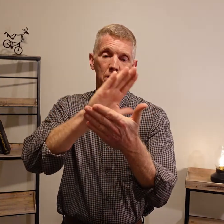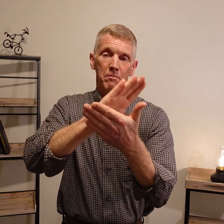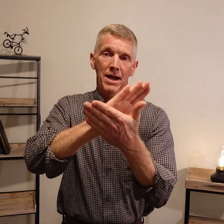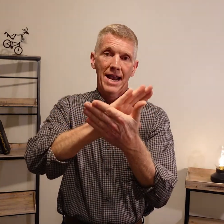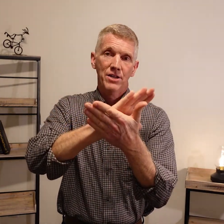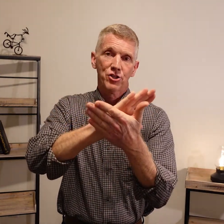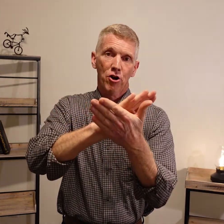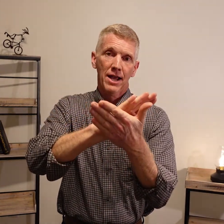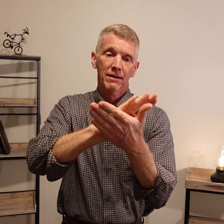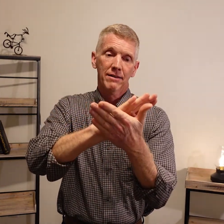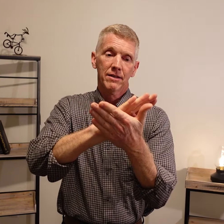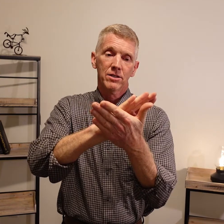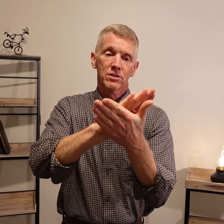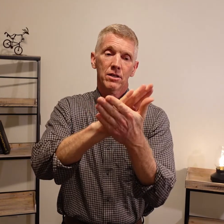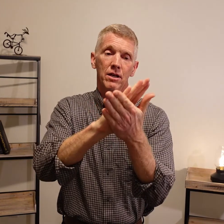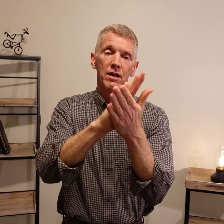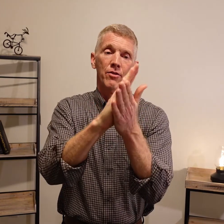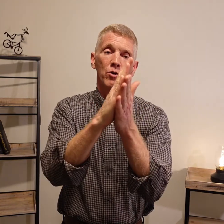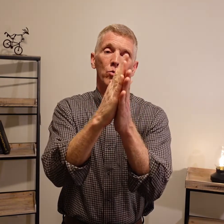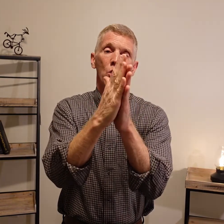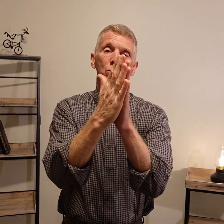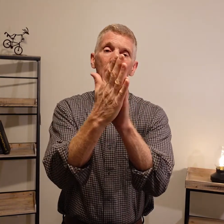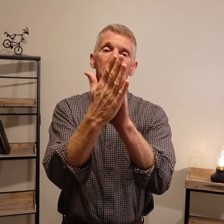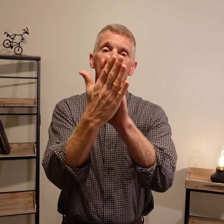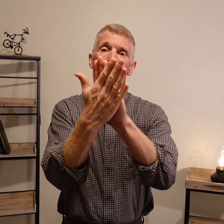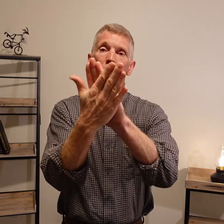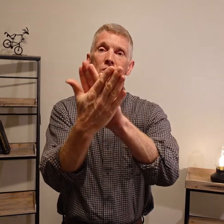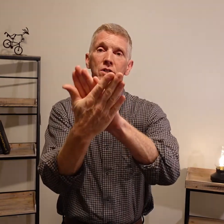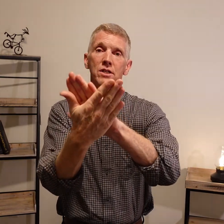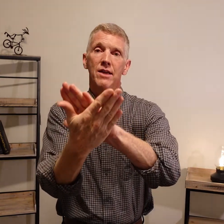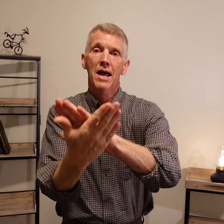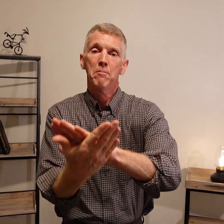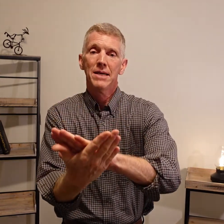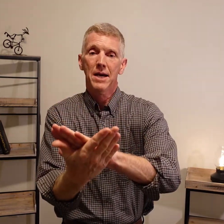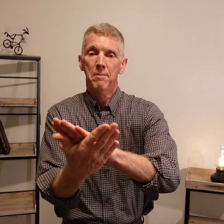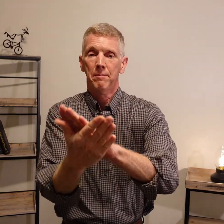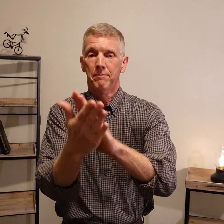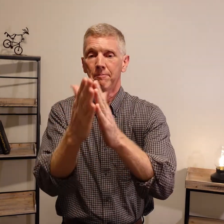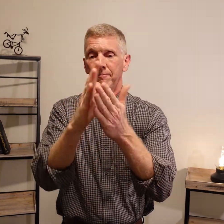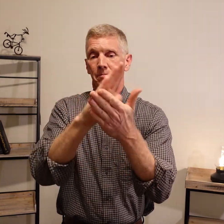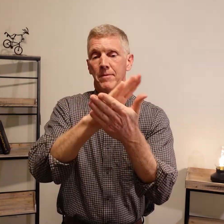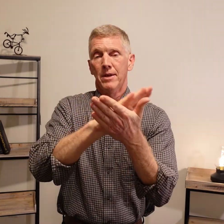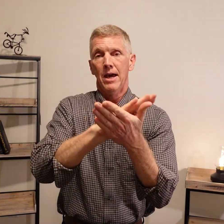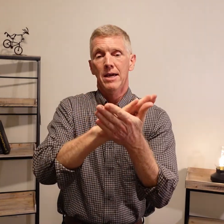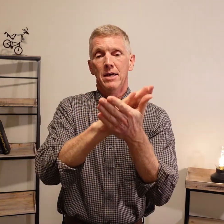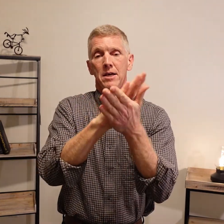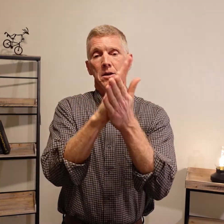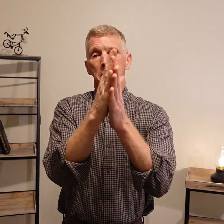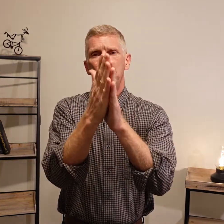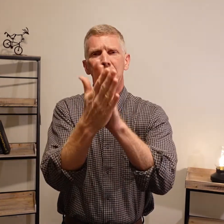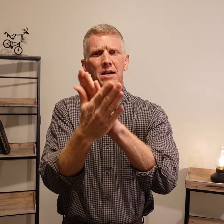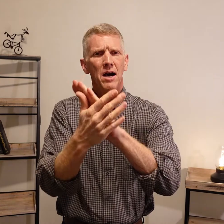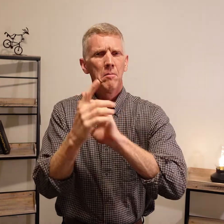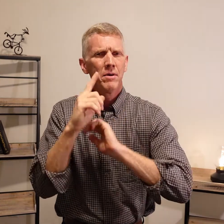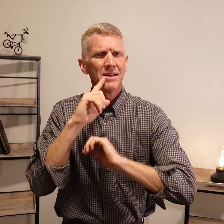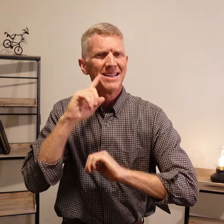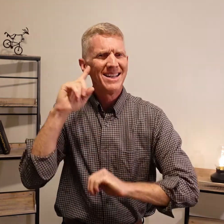My hands are starting out like this, and they're rotating and moving. Do you see that? Become. Okay? Become